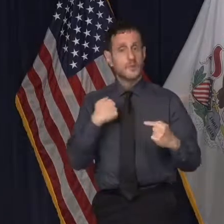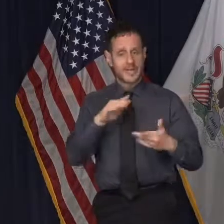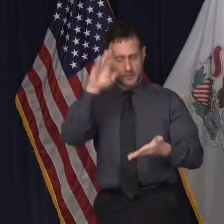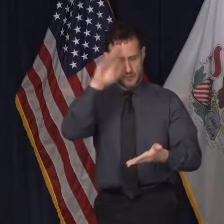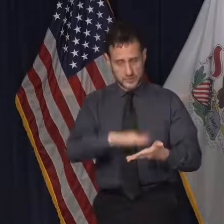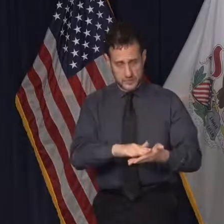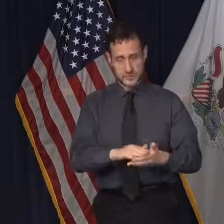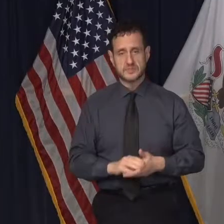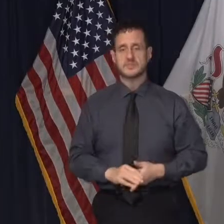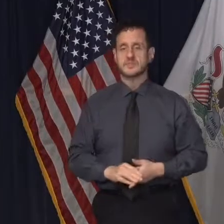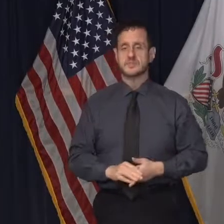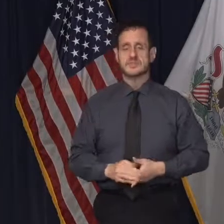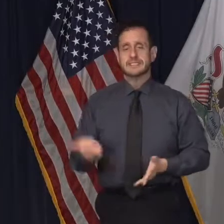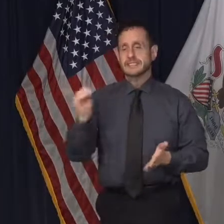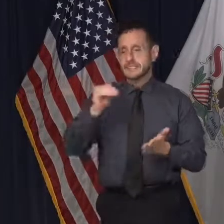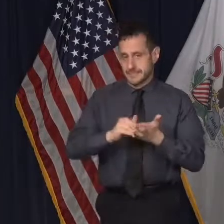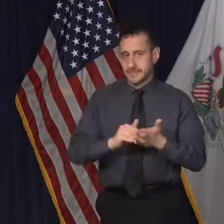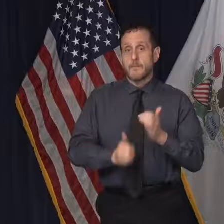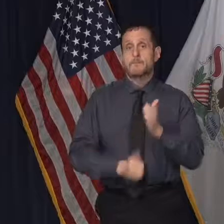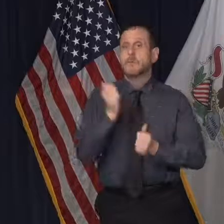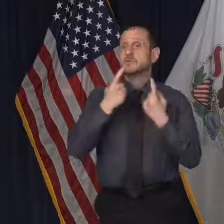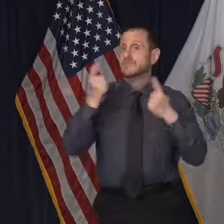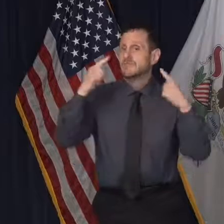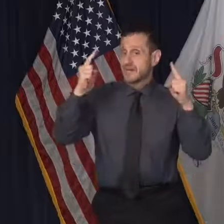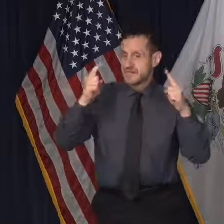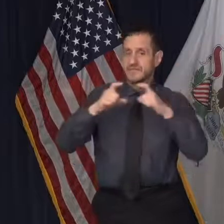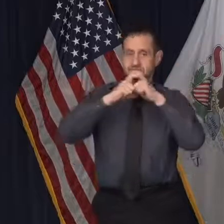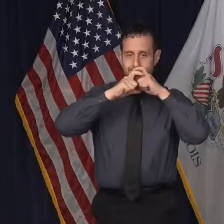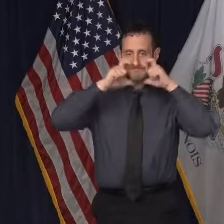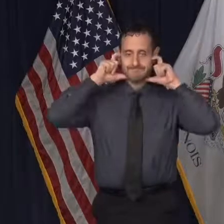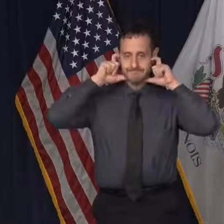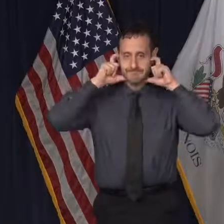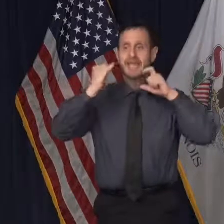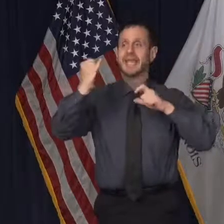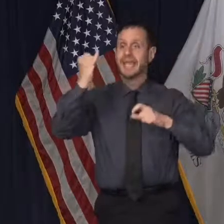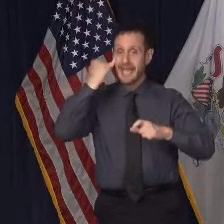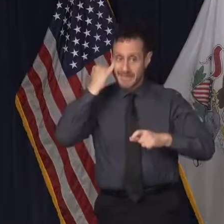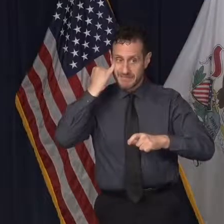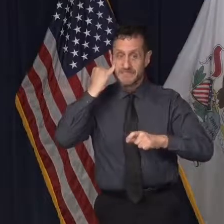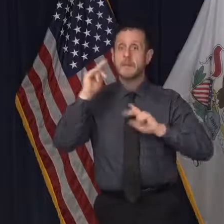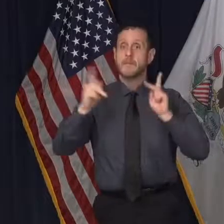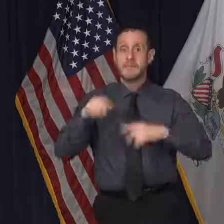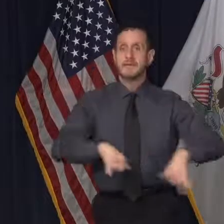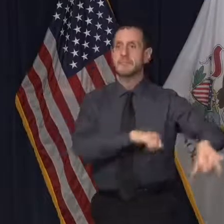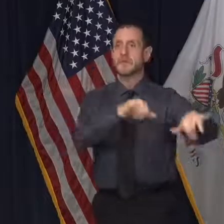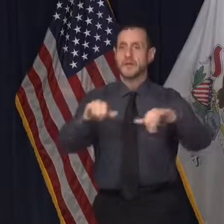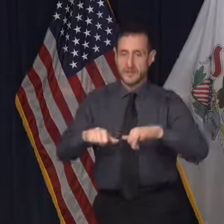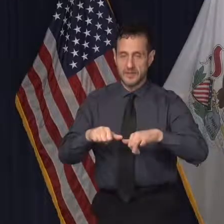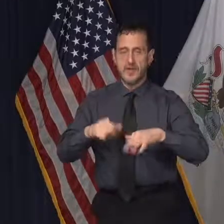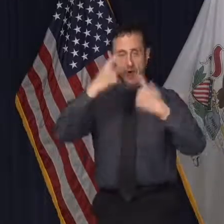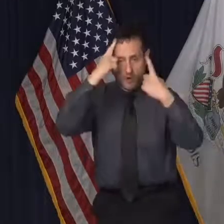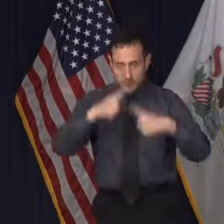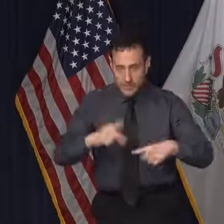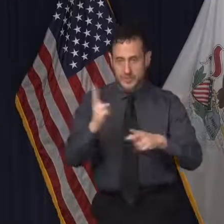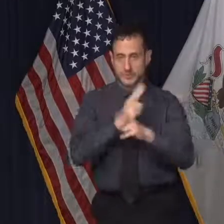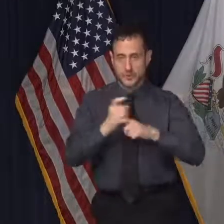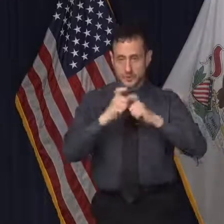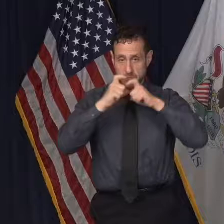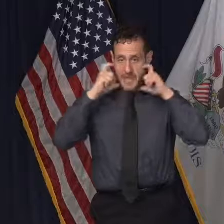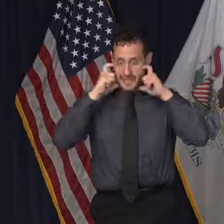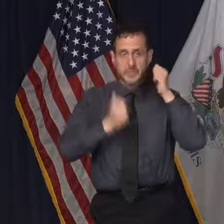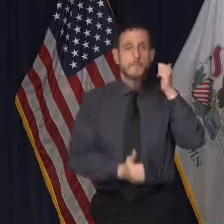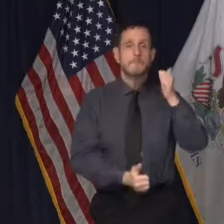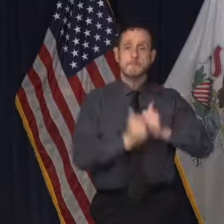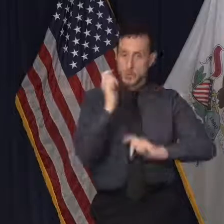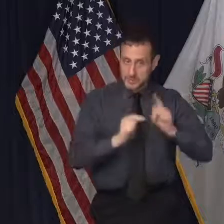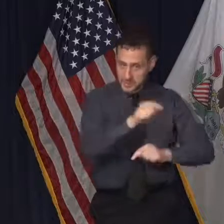most effective at stopping spread of the virus when compliance is high. That means the vast majority of people need